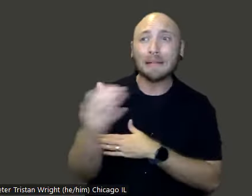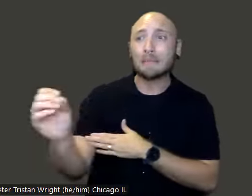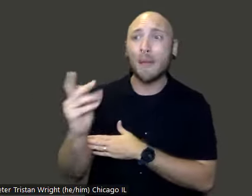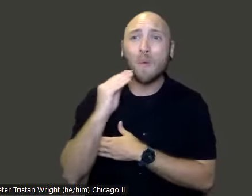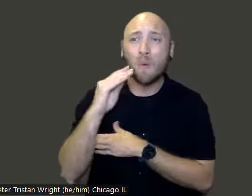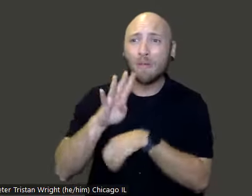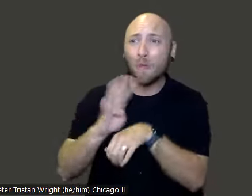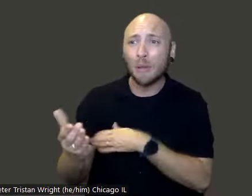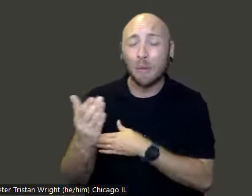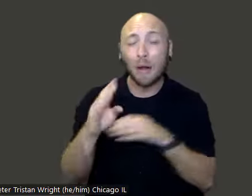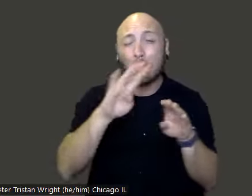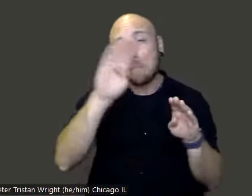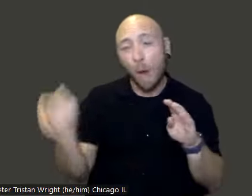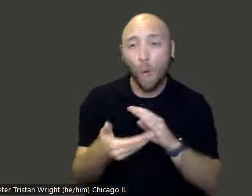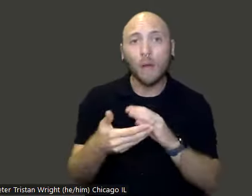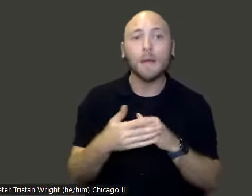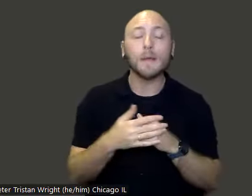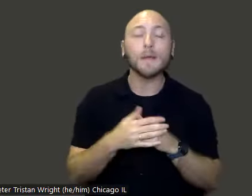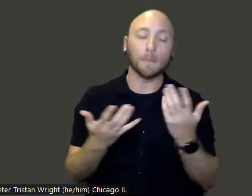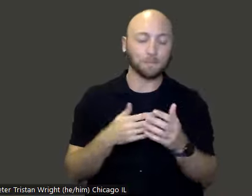So my mom started getting better,